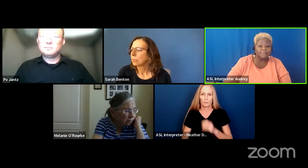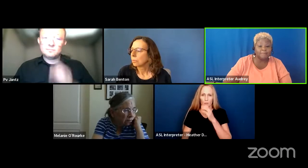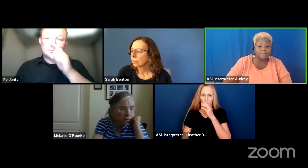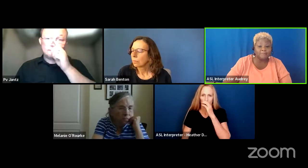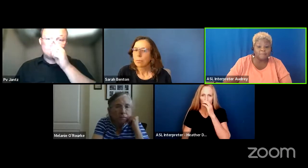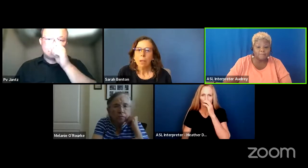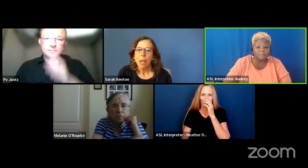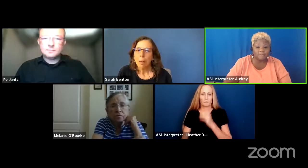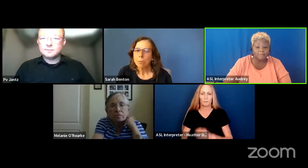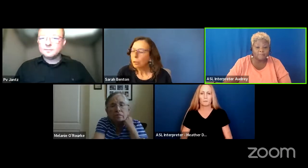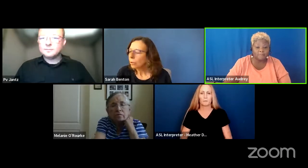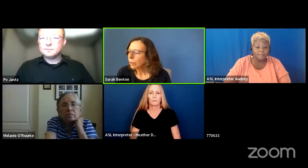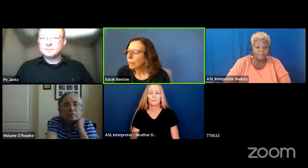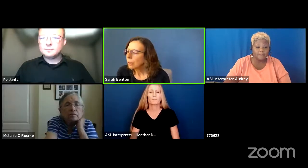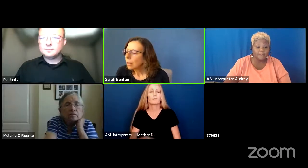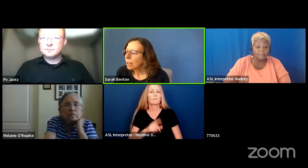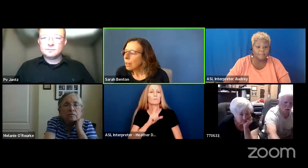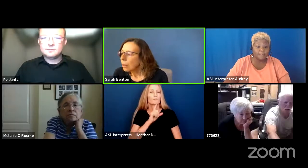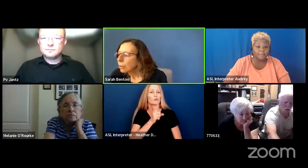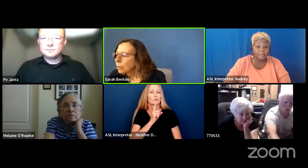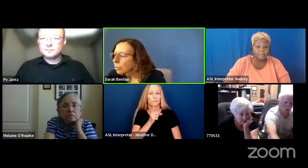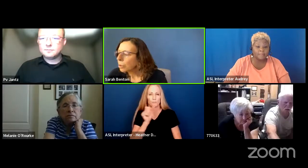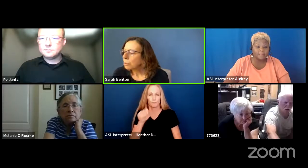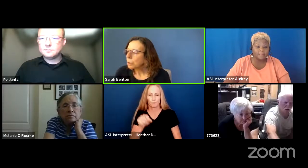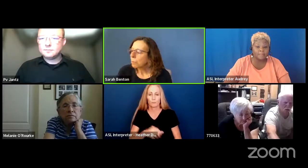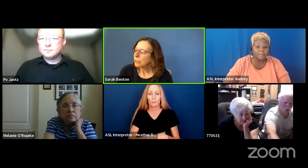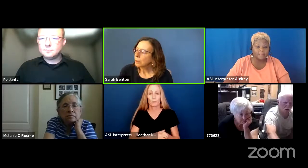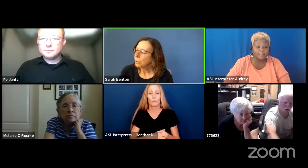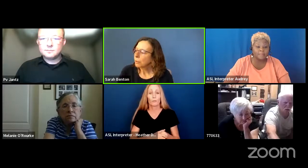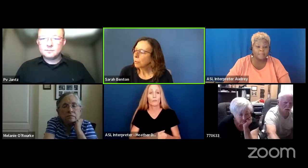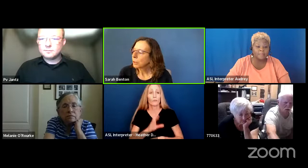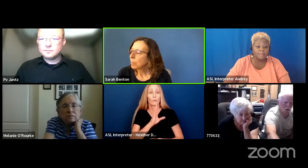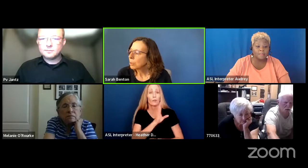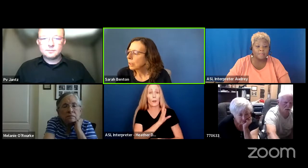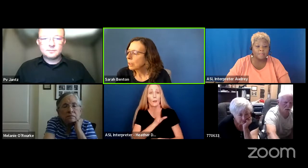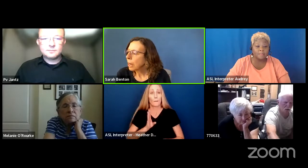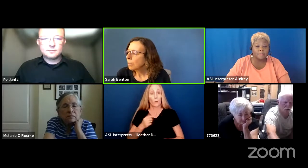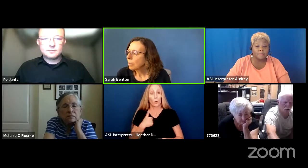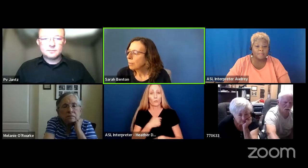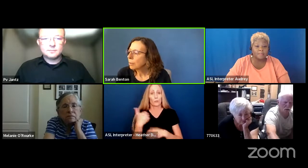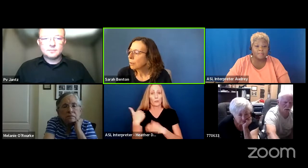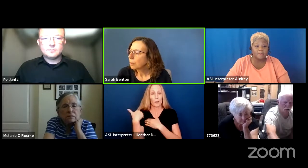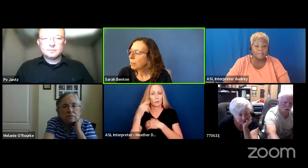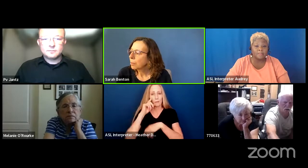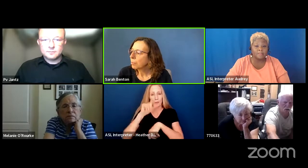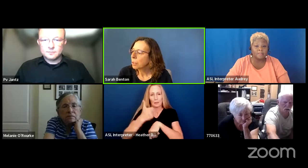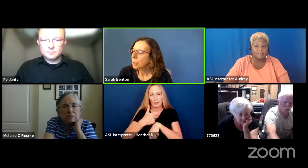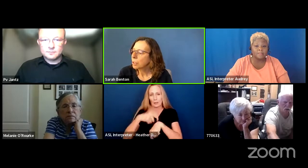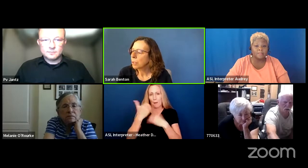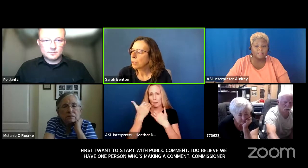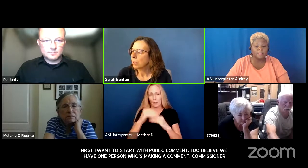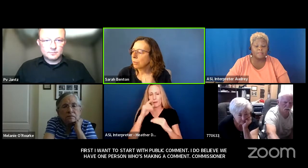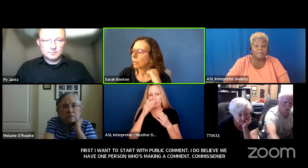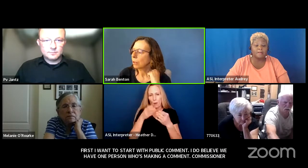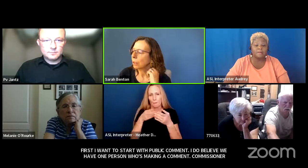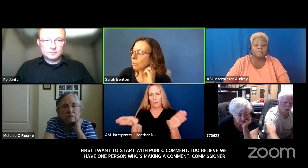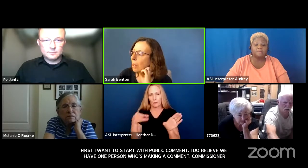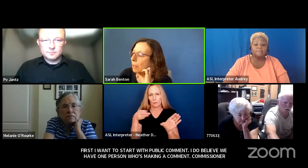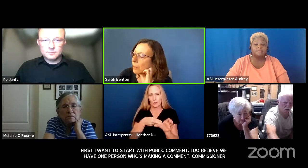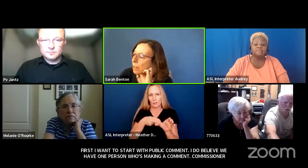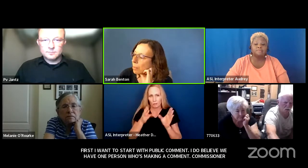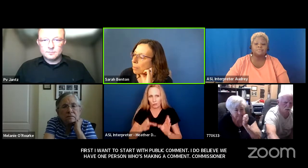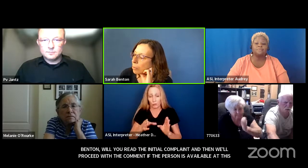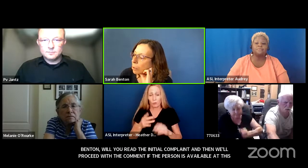time. Absolutely. The board is responsible for establishing time limits for public participation.